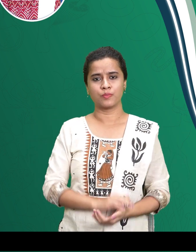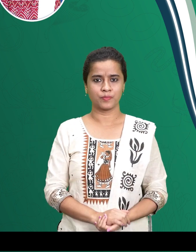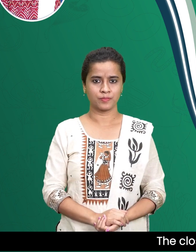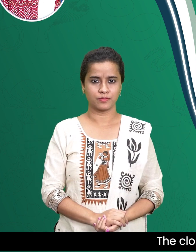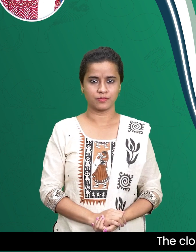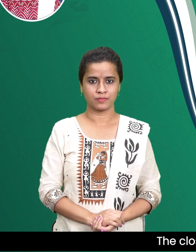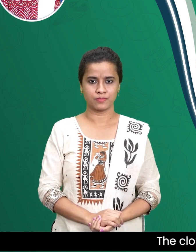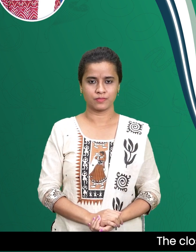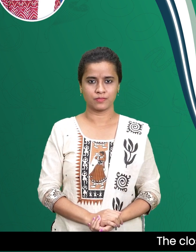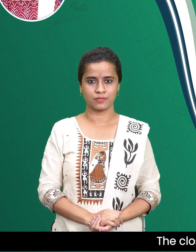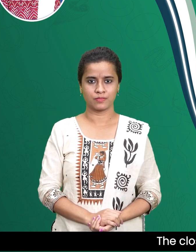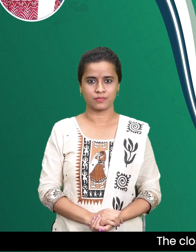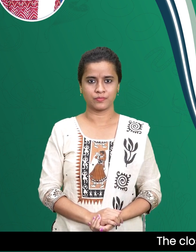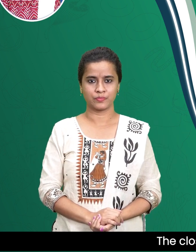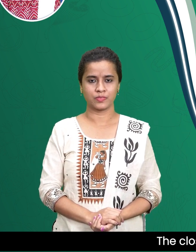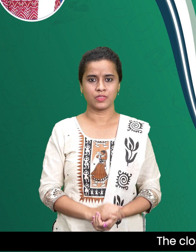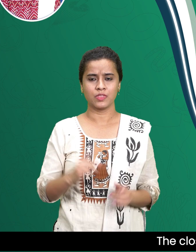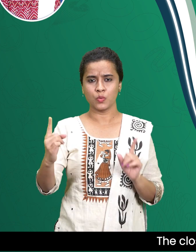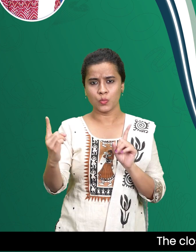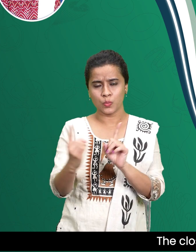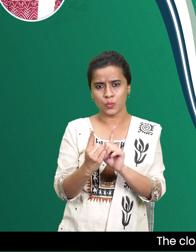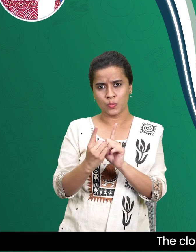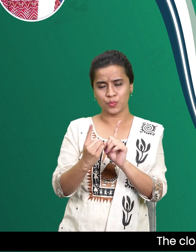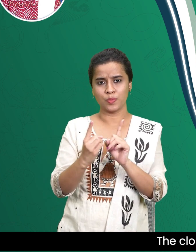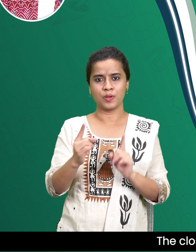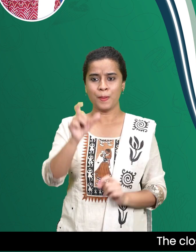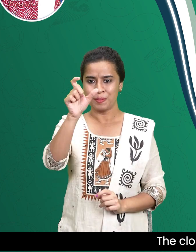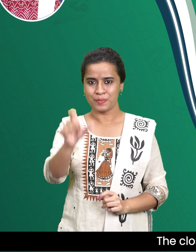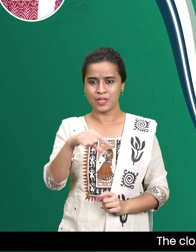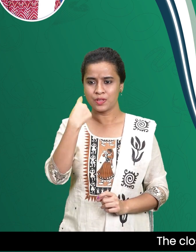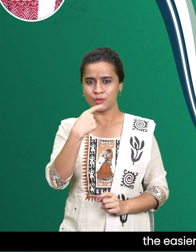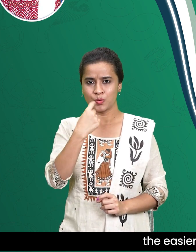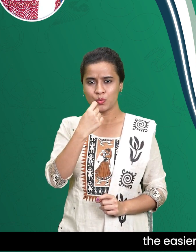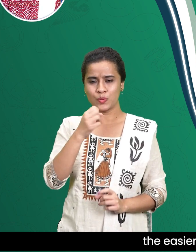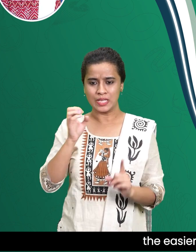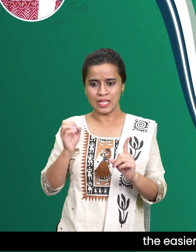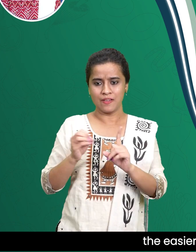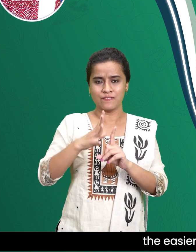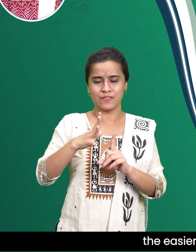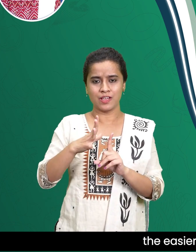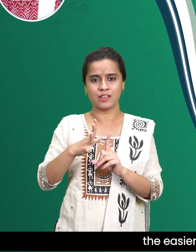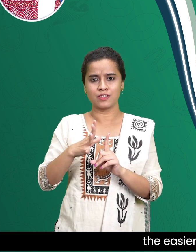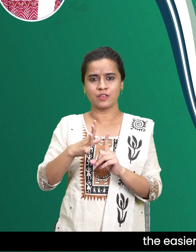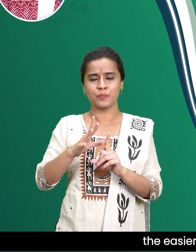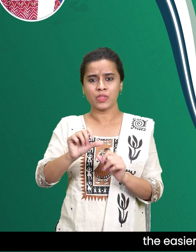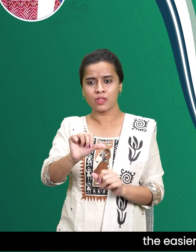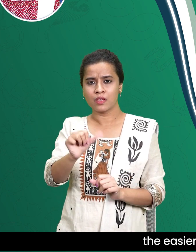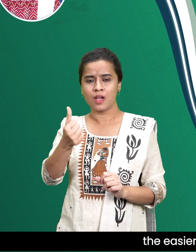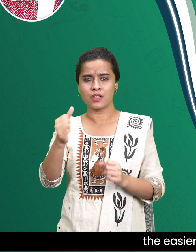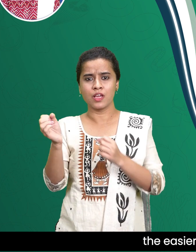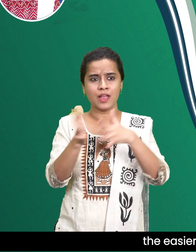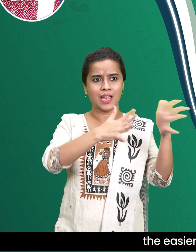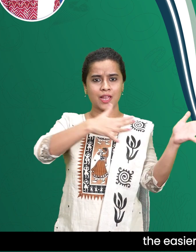The Closer We Are To The Infected Person The Easier To Catch Air